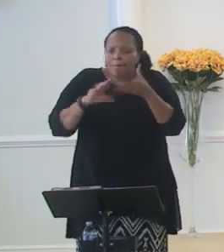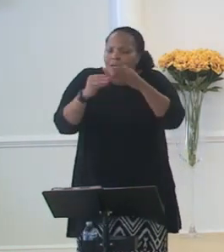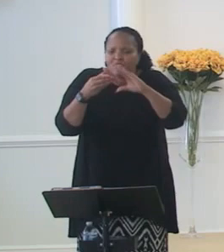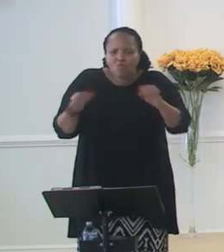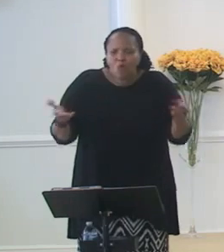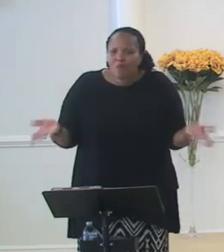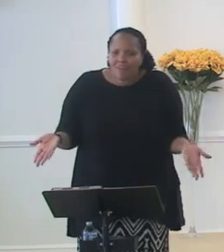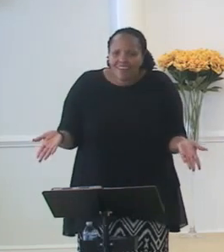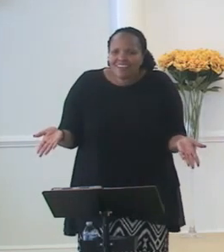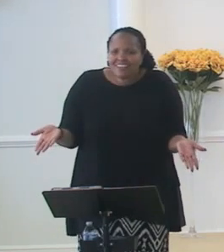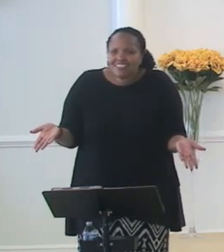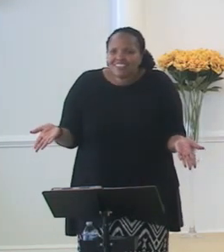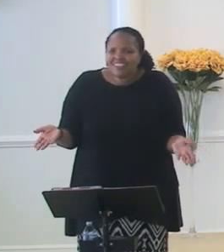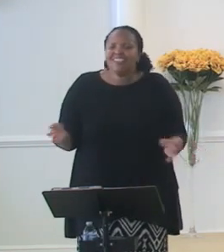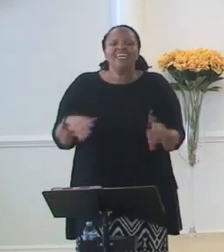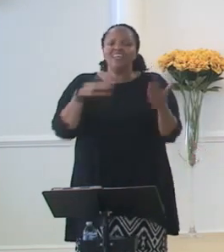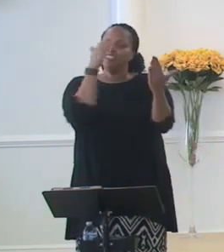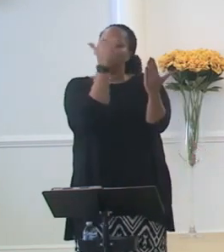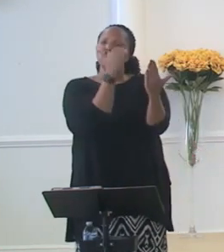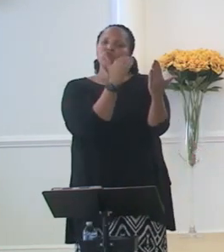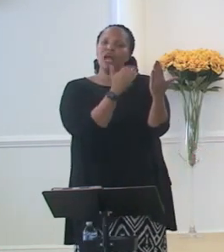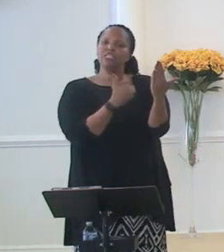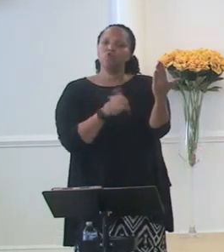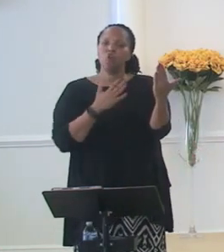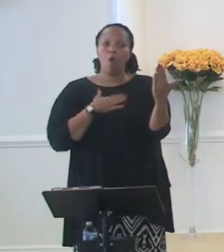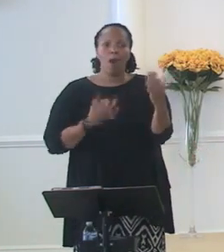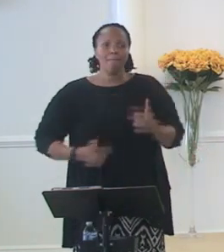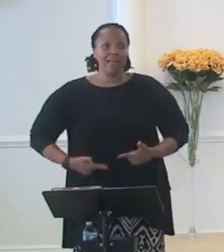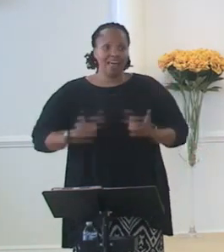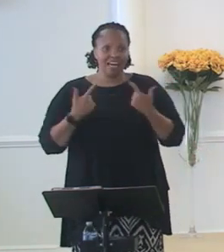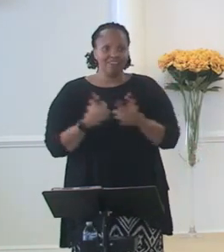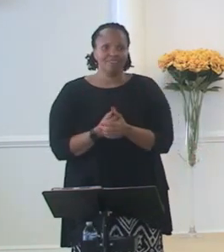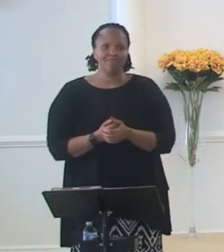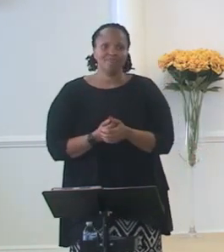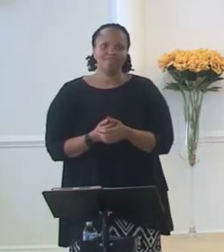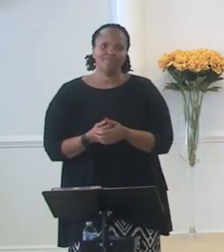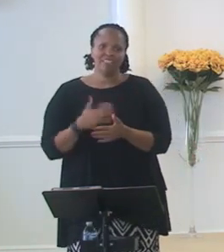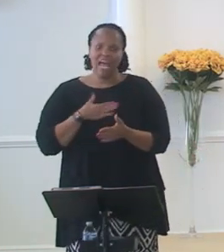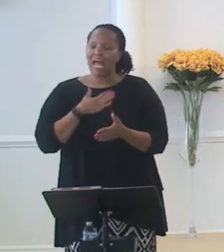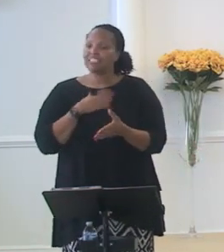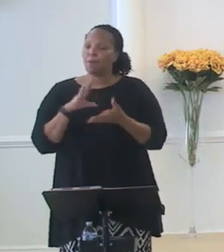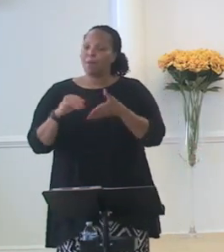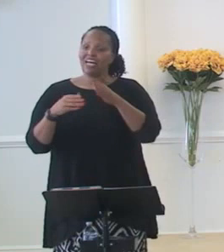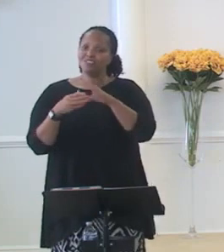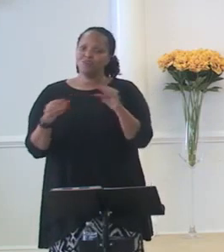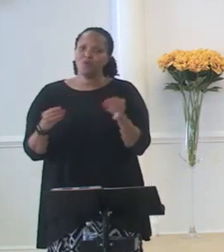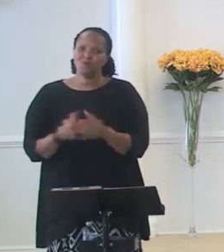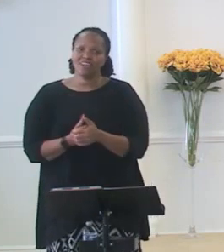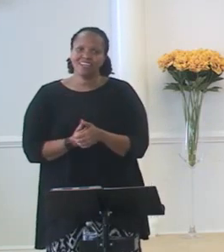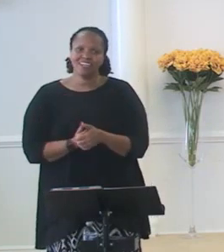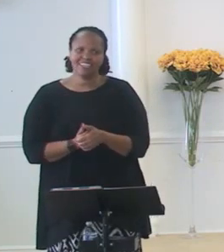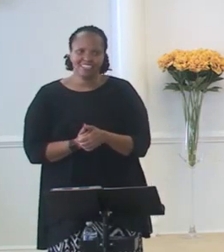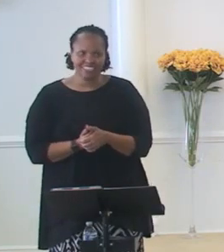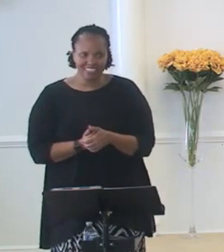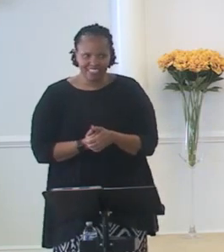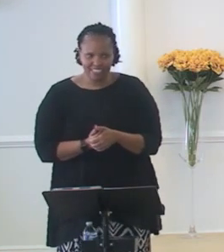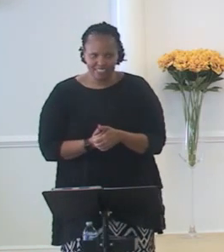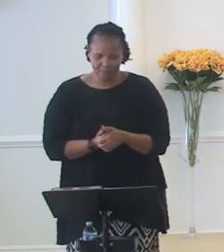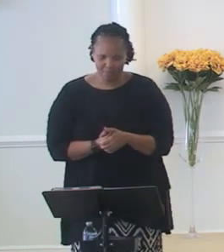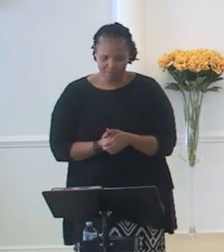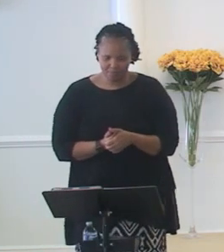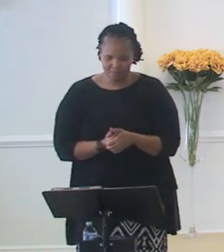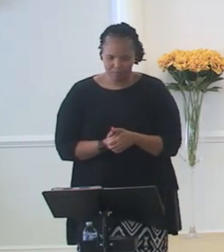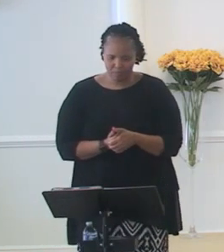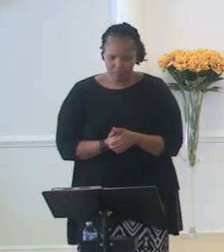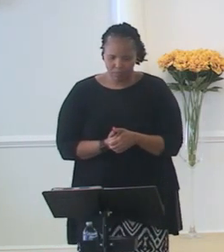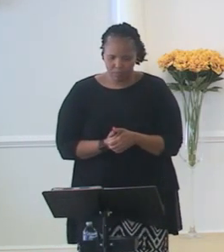life is the chronicle of my life, the storyline, because of it's